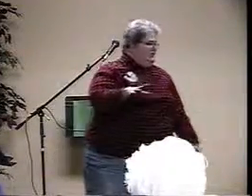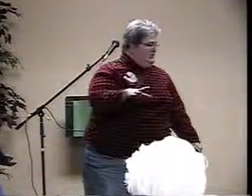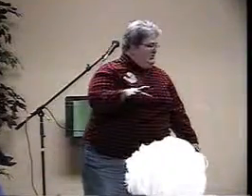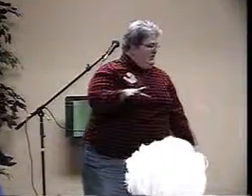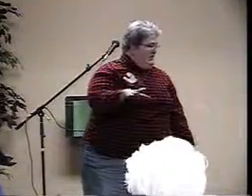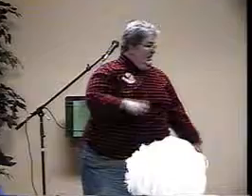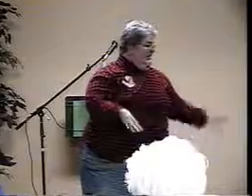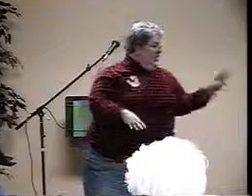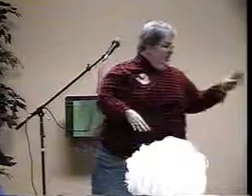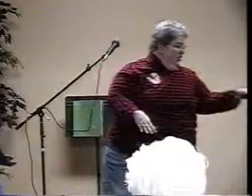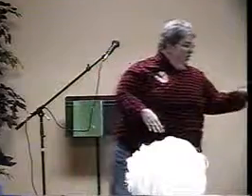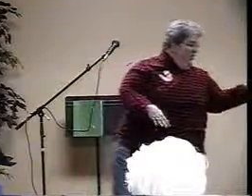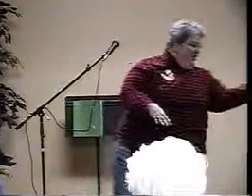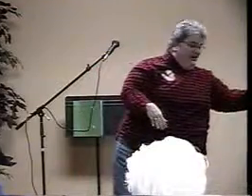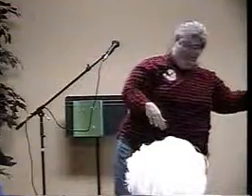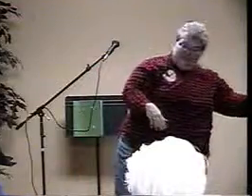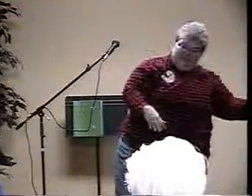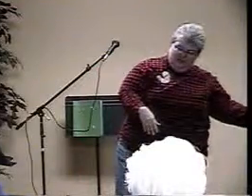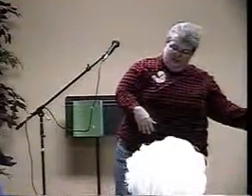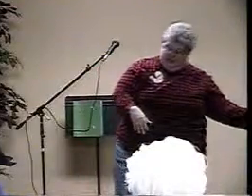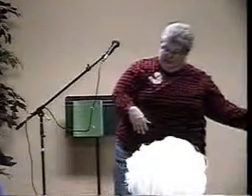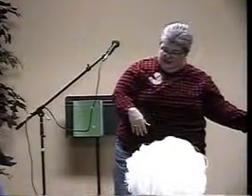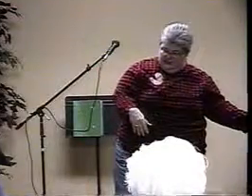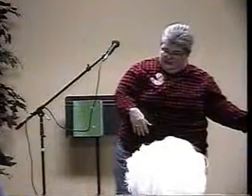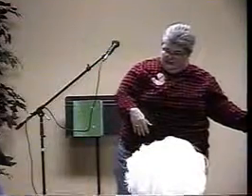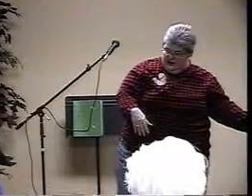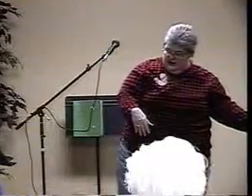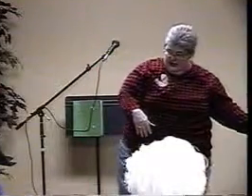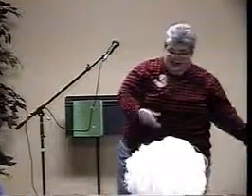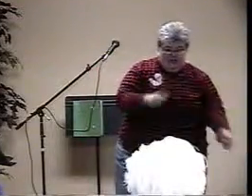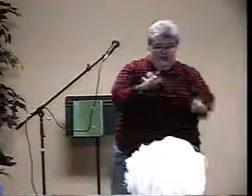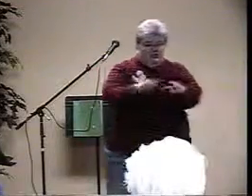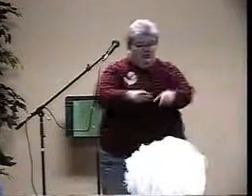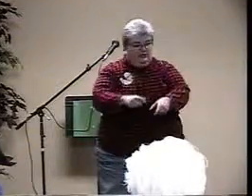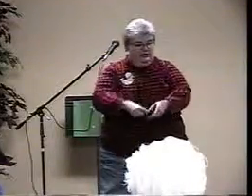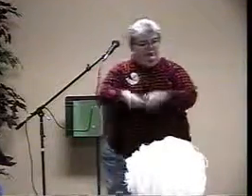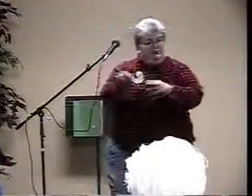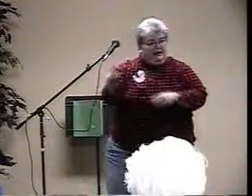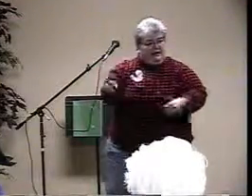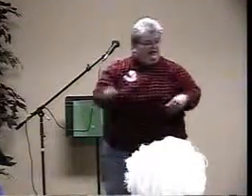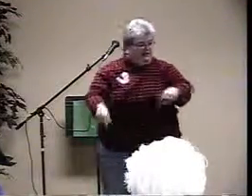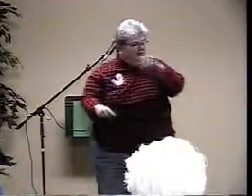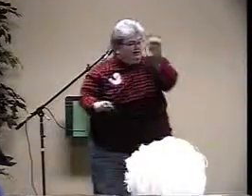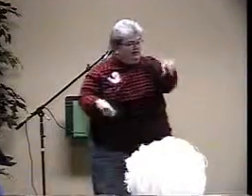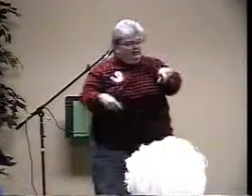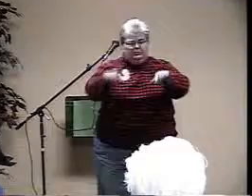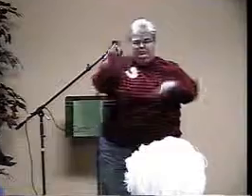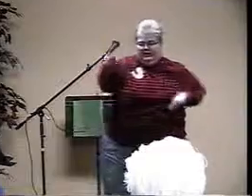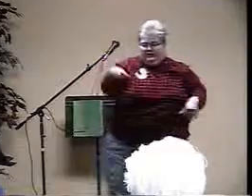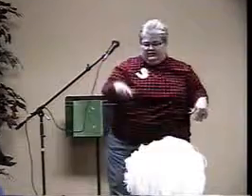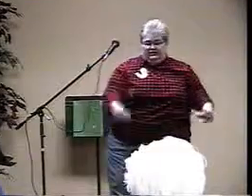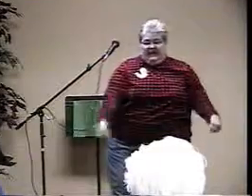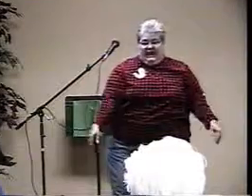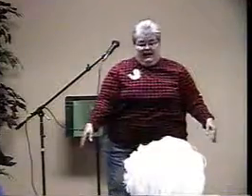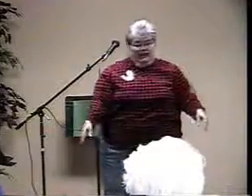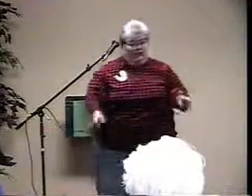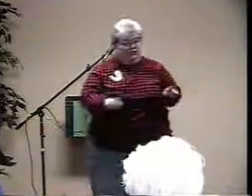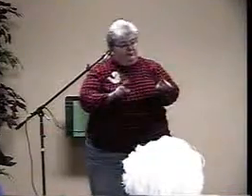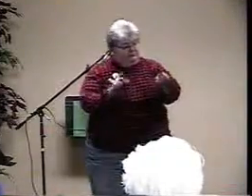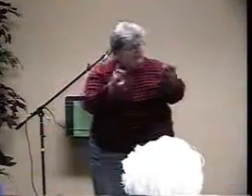hatched into a whole bunch of other chicks. And those other chicks would have made other chicks, those other chicks would have made other chicks, and I could have